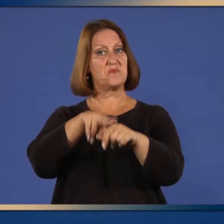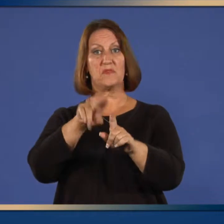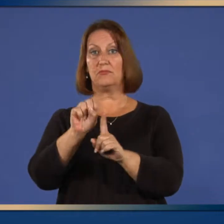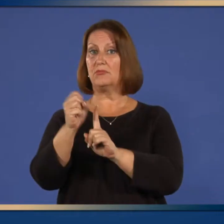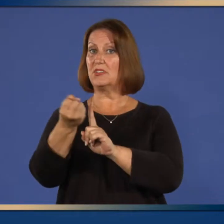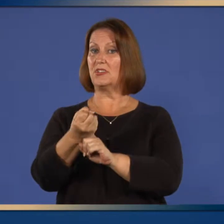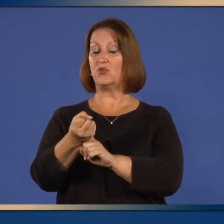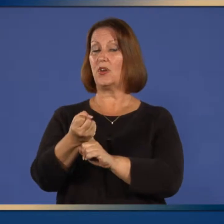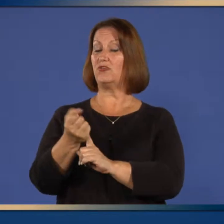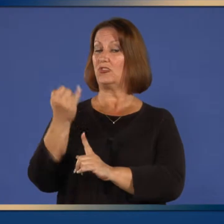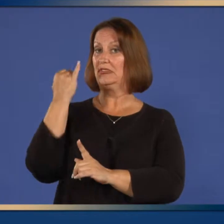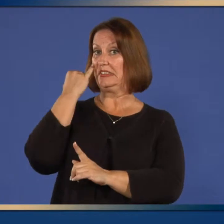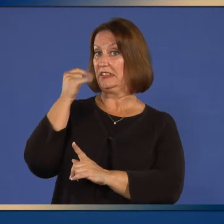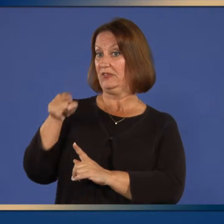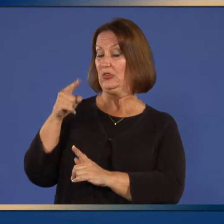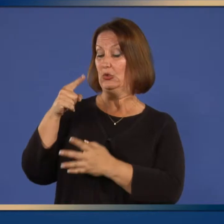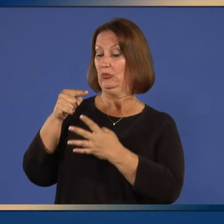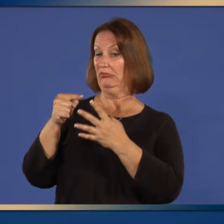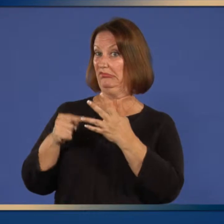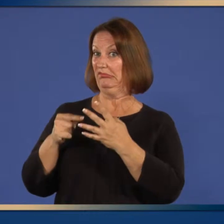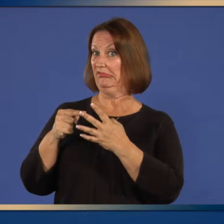Under normal circumstances,